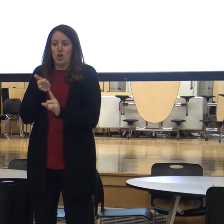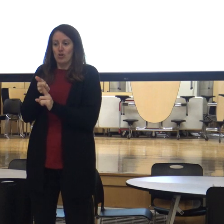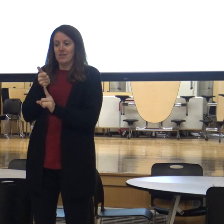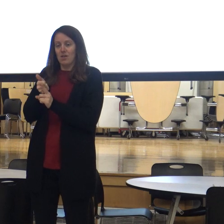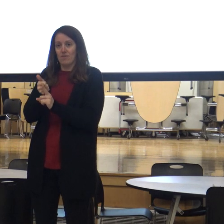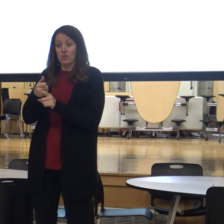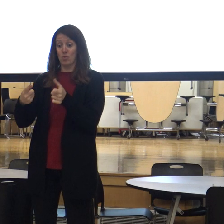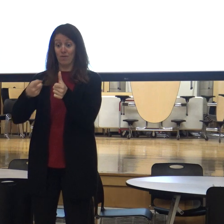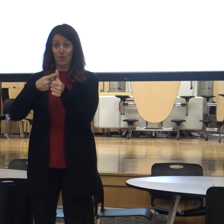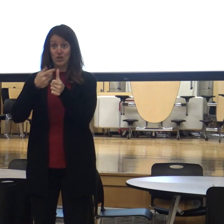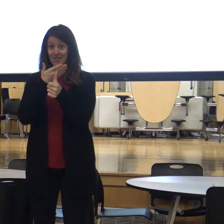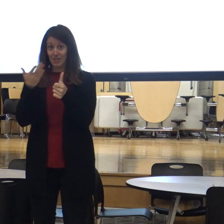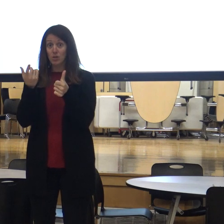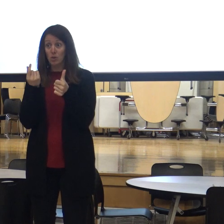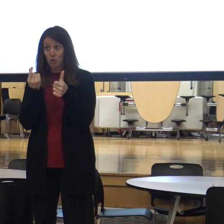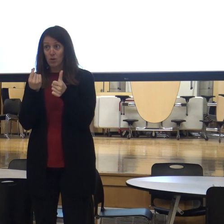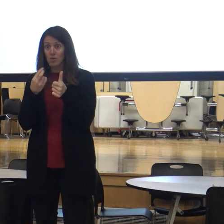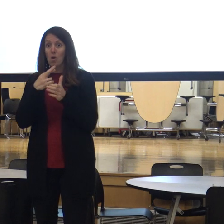role modeling.